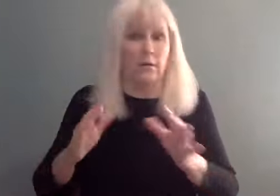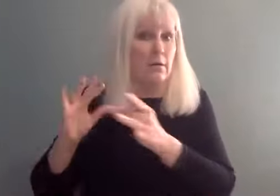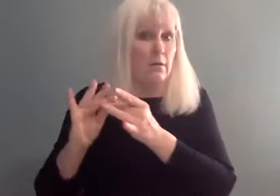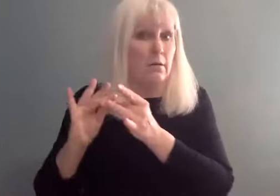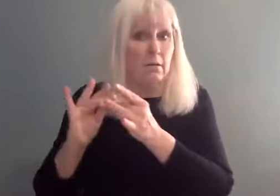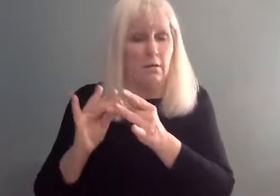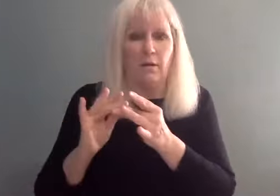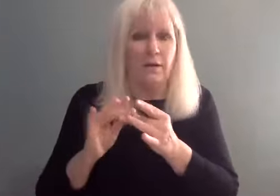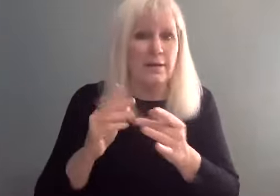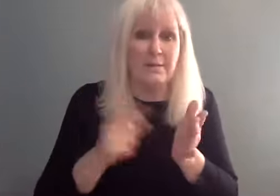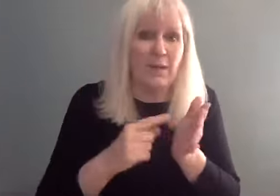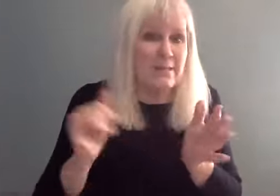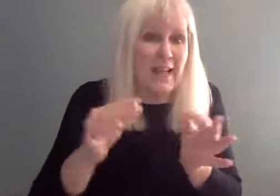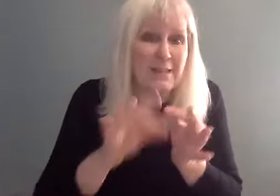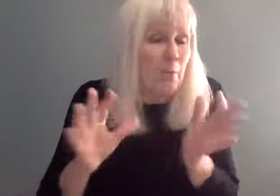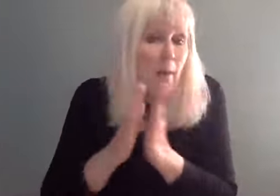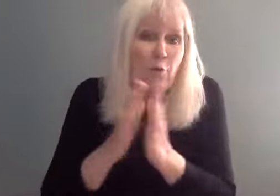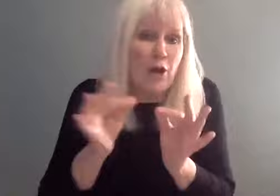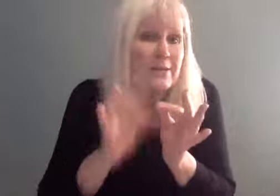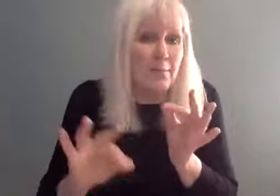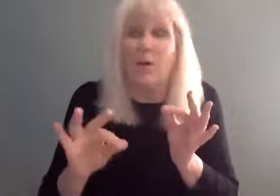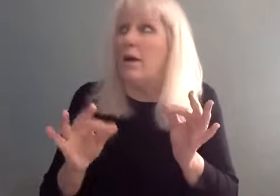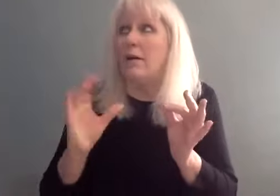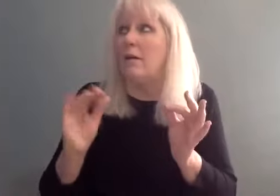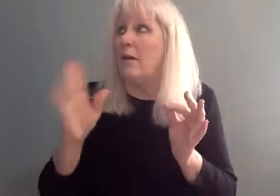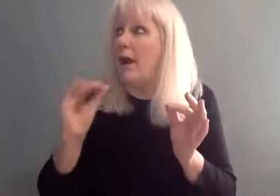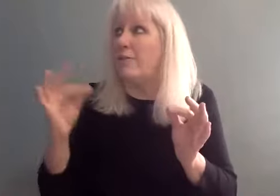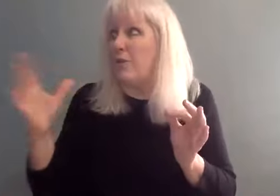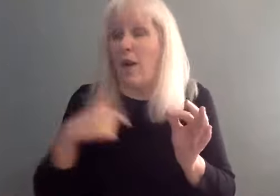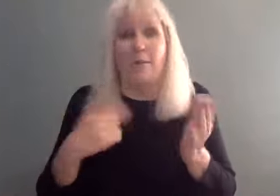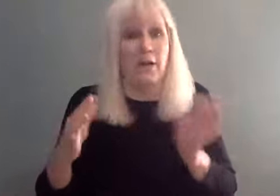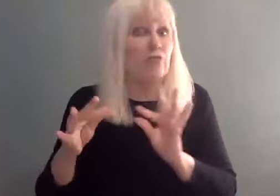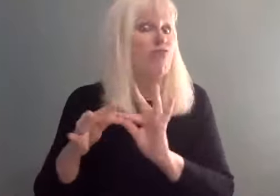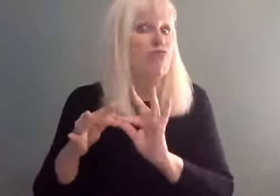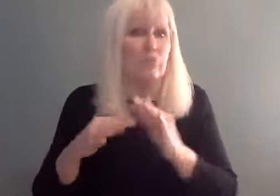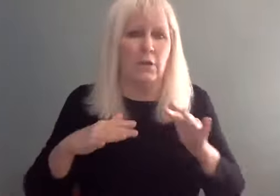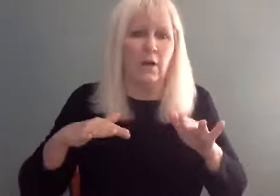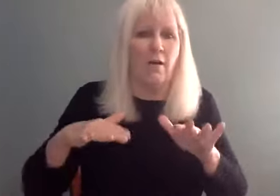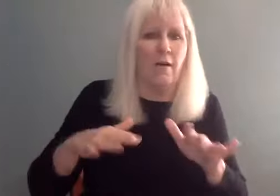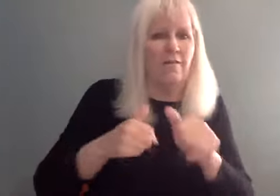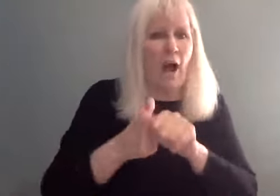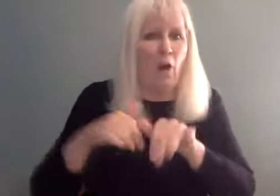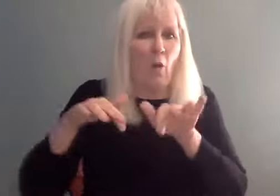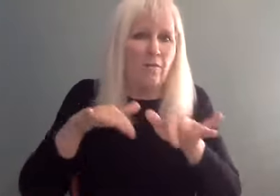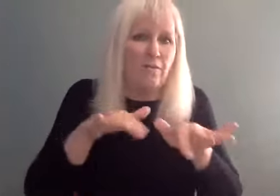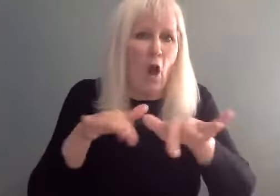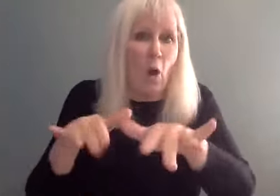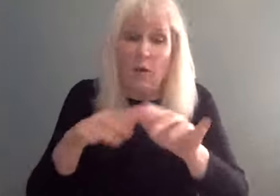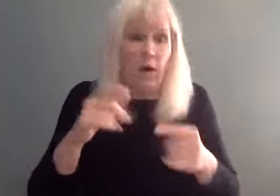that simple. God, if you're there, I'm here. I'm alcoholic. I'm not always going to have happy days, but I have joyful days